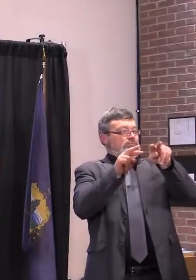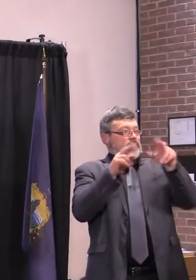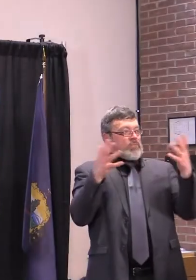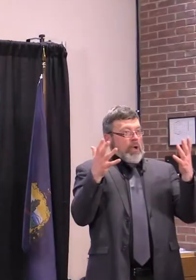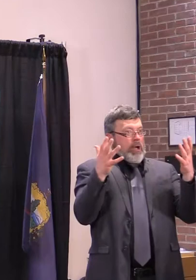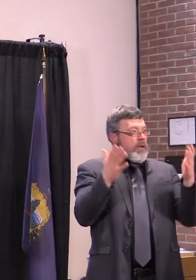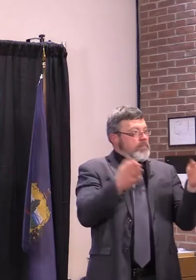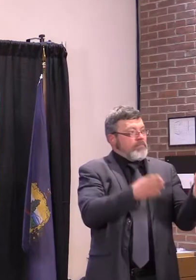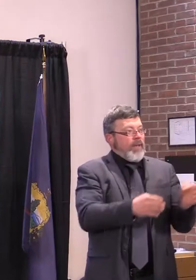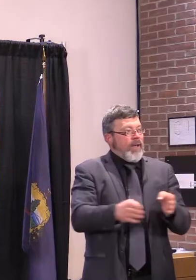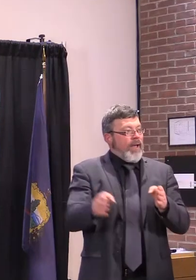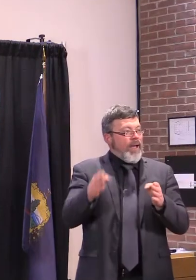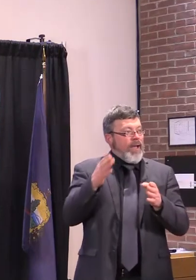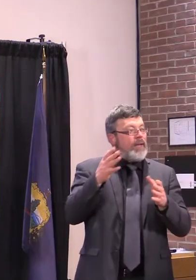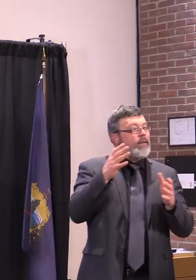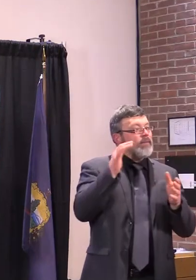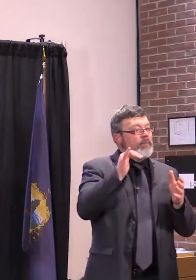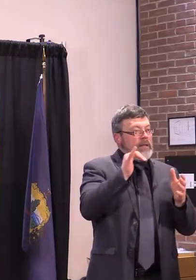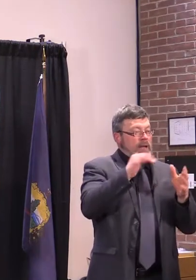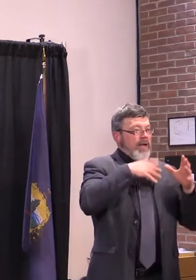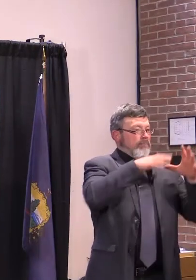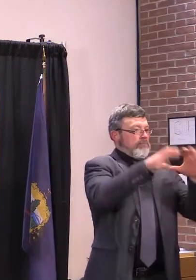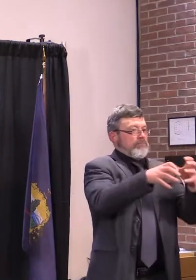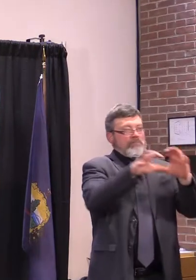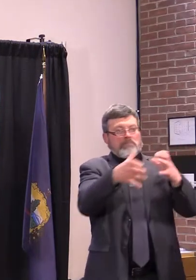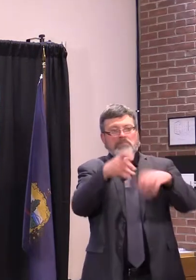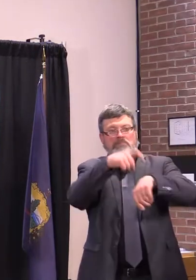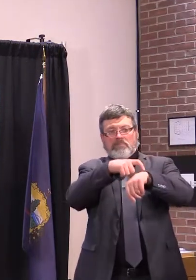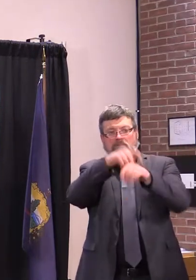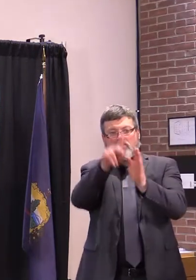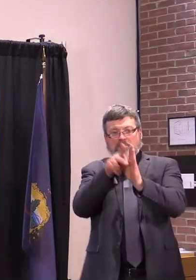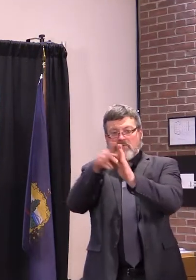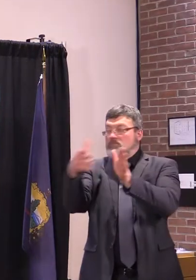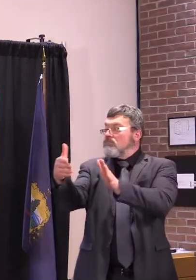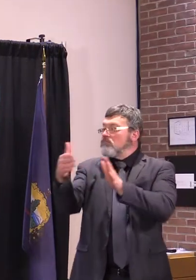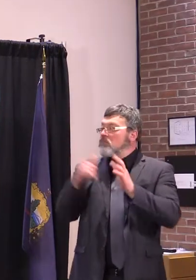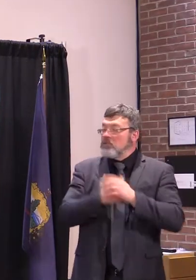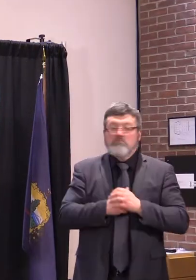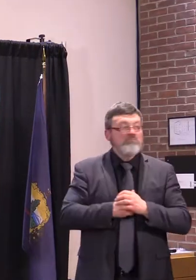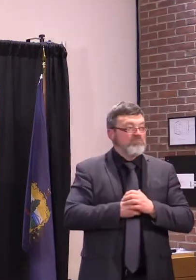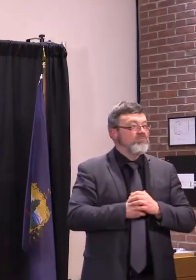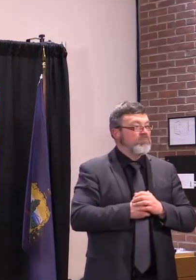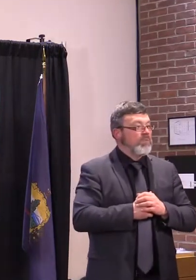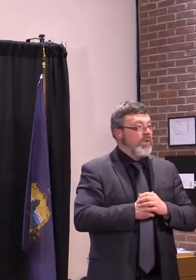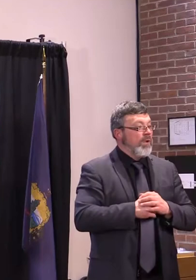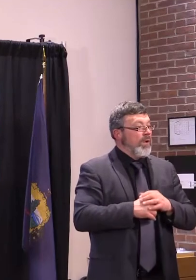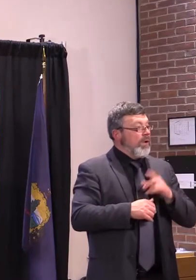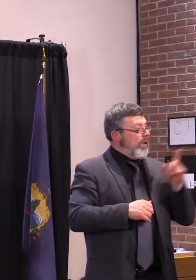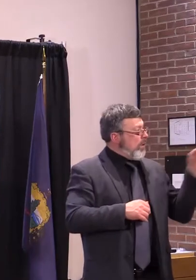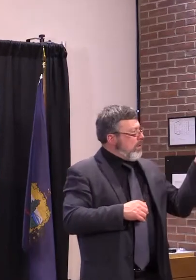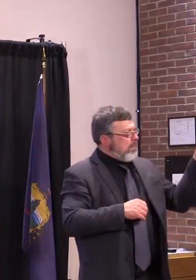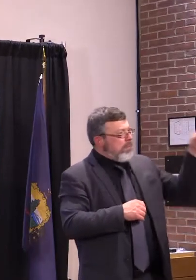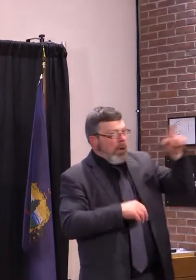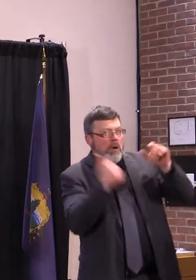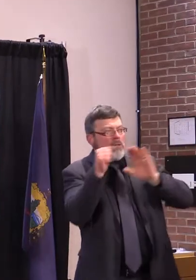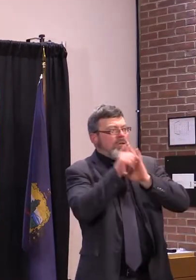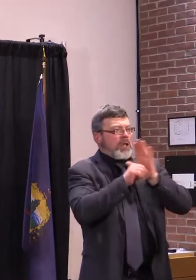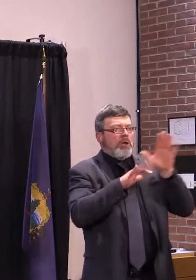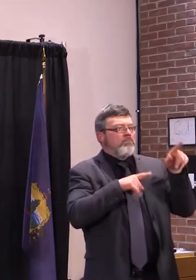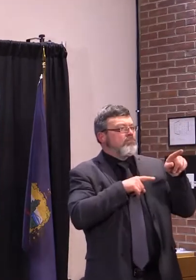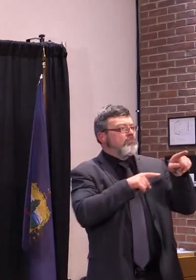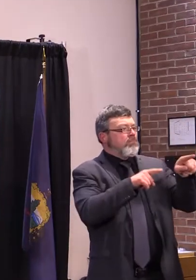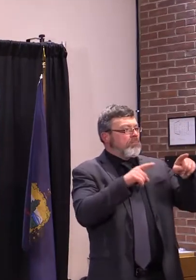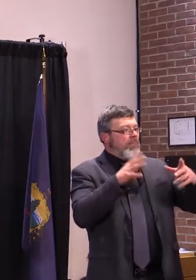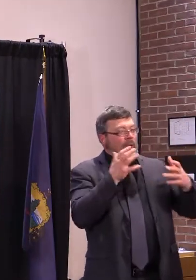and phased transitions in the future. You may have seen other states beginning to make the same types of decisions and